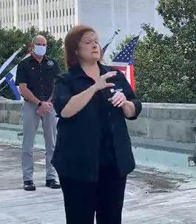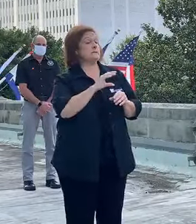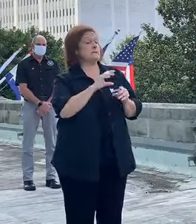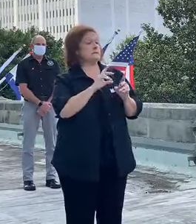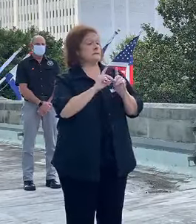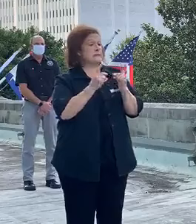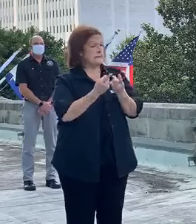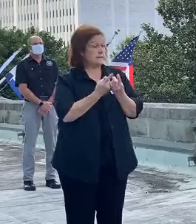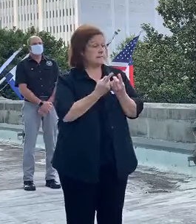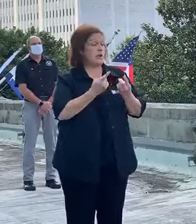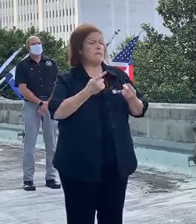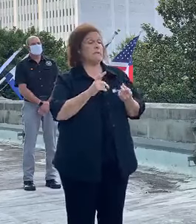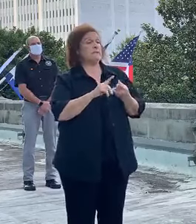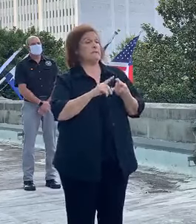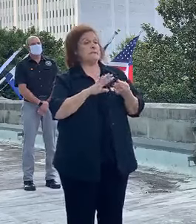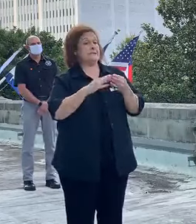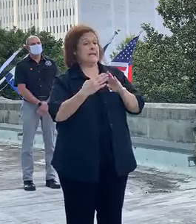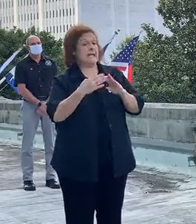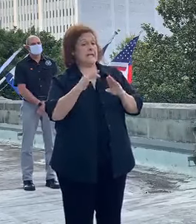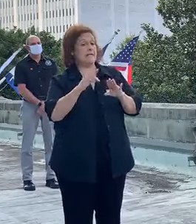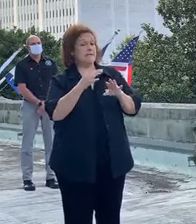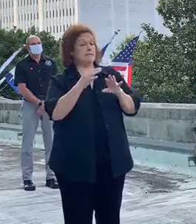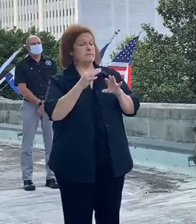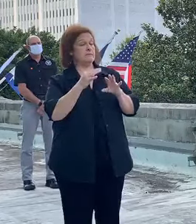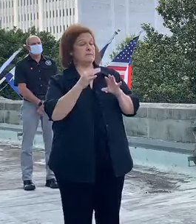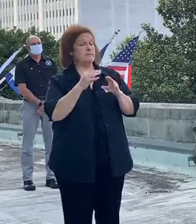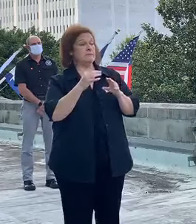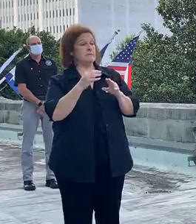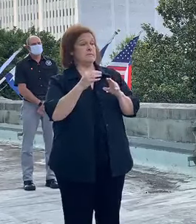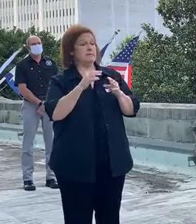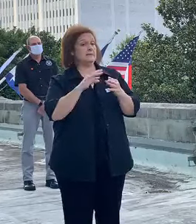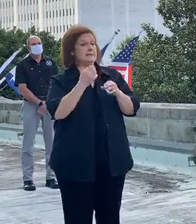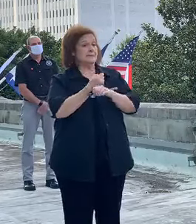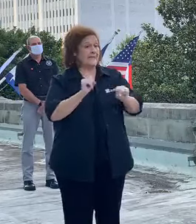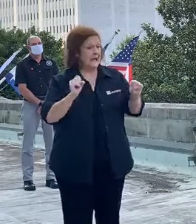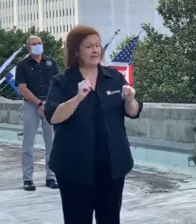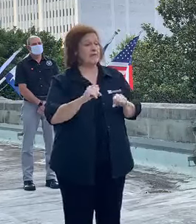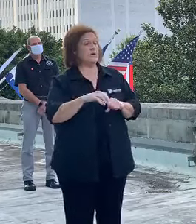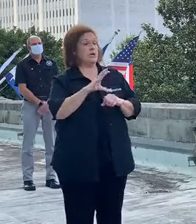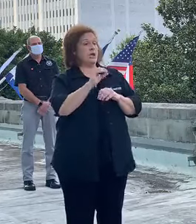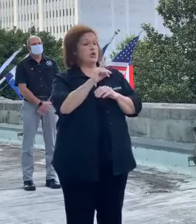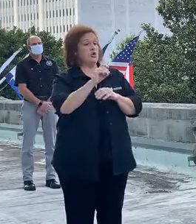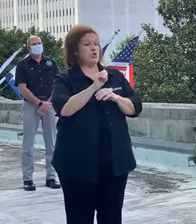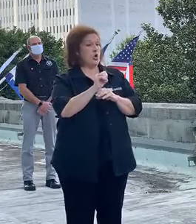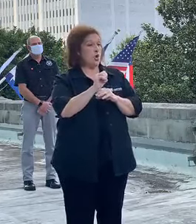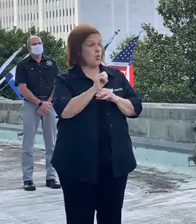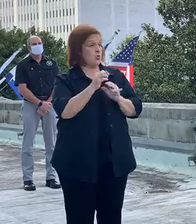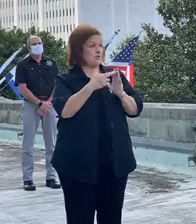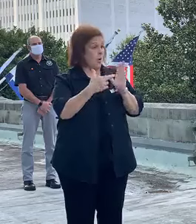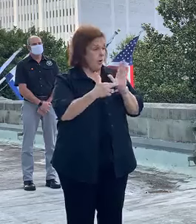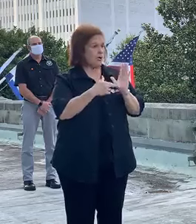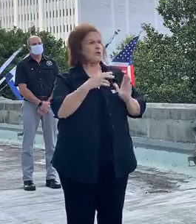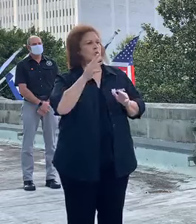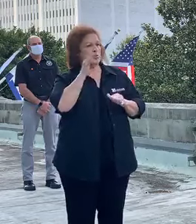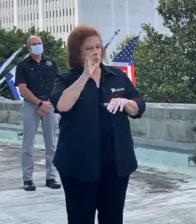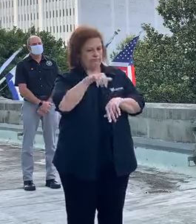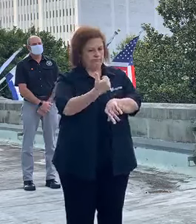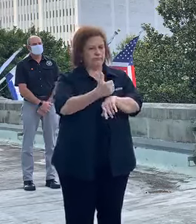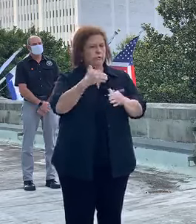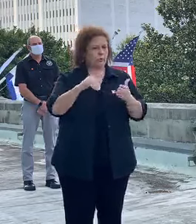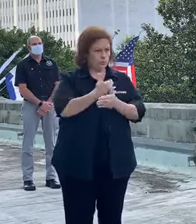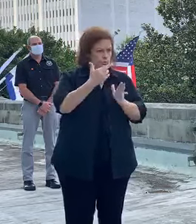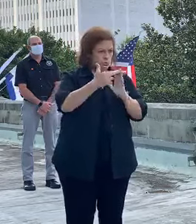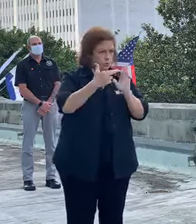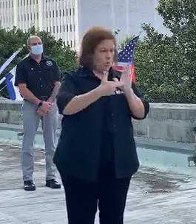with the city departments of safety and permits, code enforcement, will be enforcing our new guidelines, and